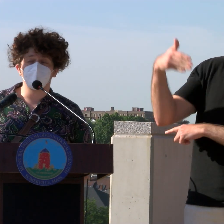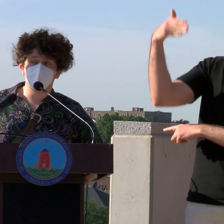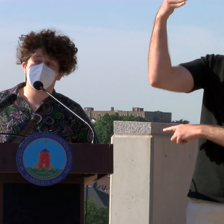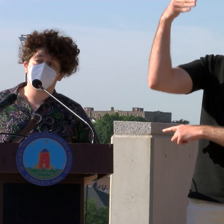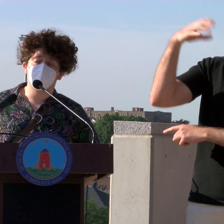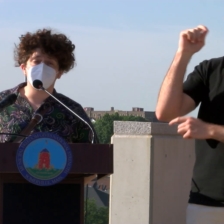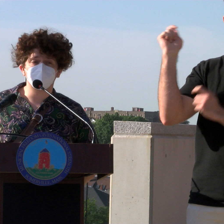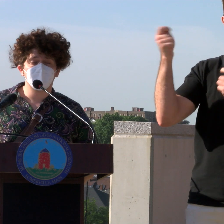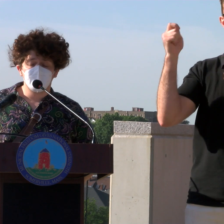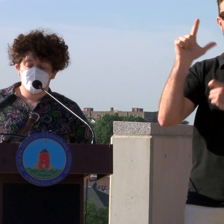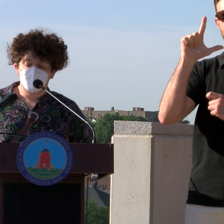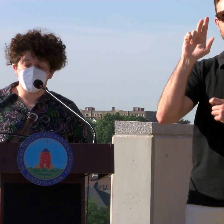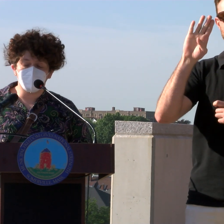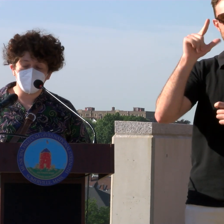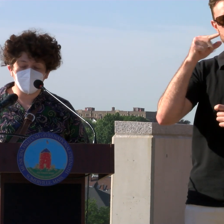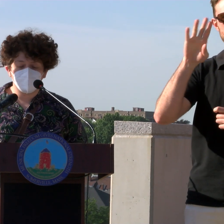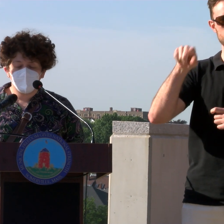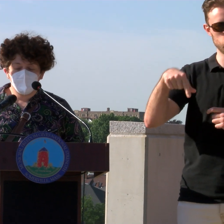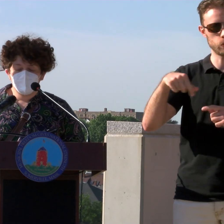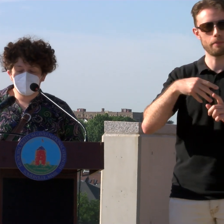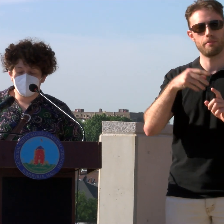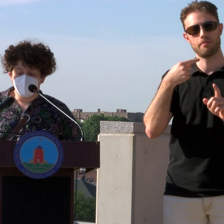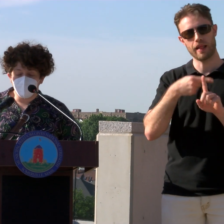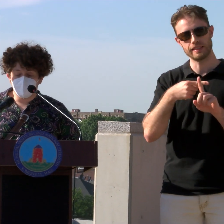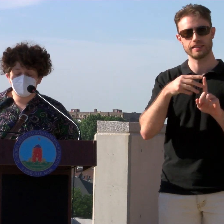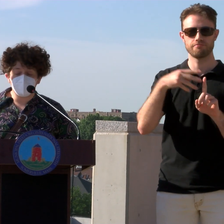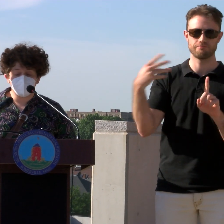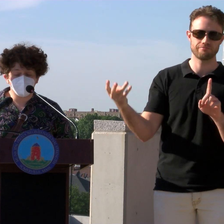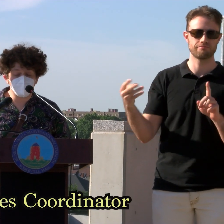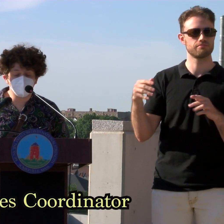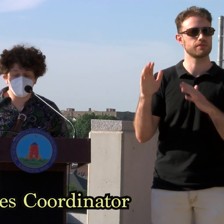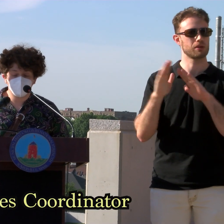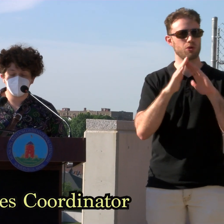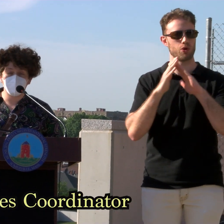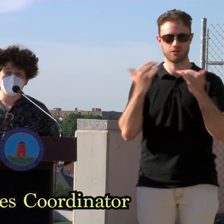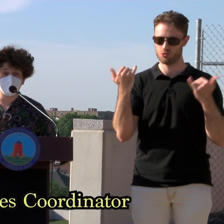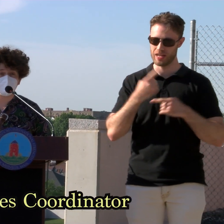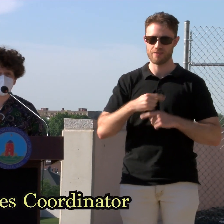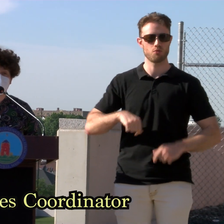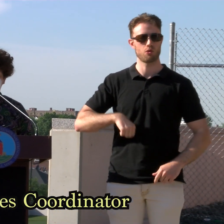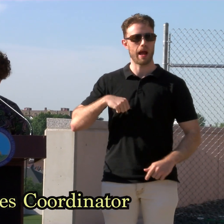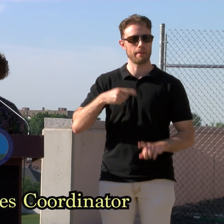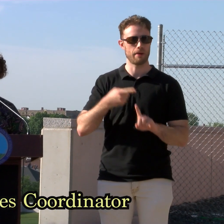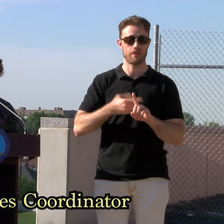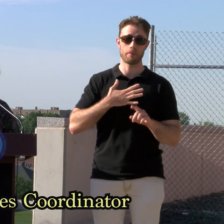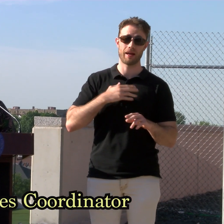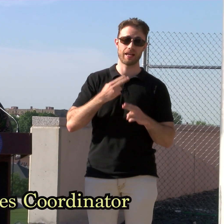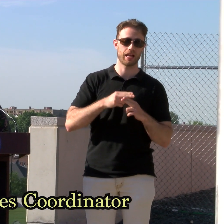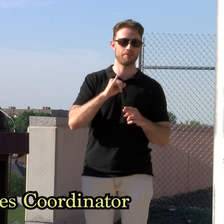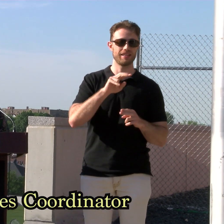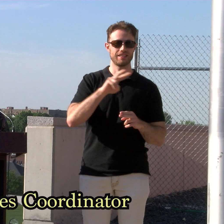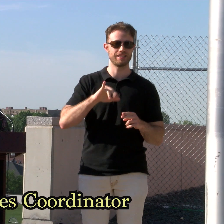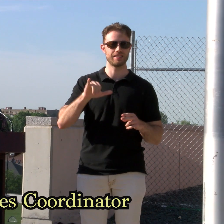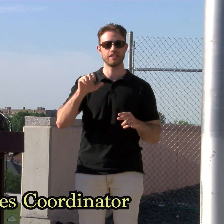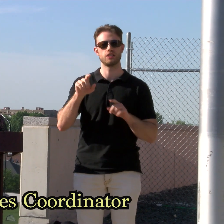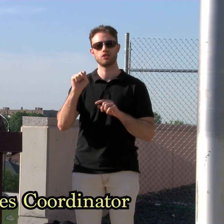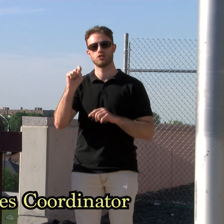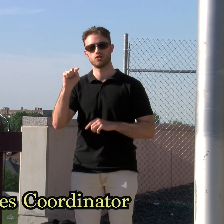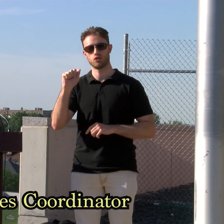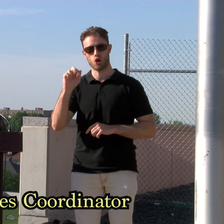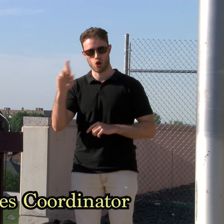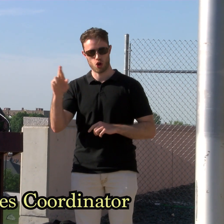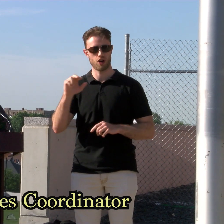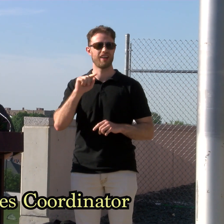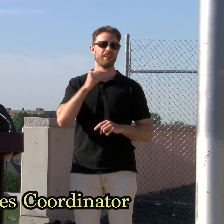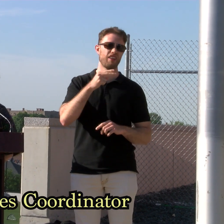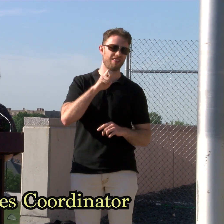our LGBTQ plus community today for Pride Month. My name is Izzy Starr. I use they, them pronouns. I'm